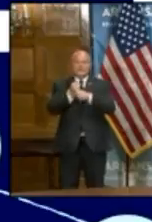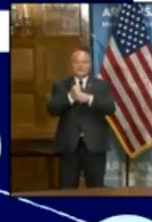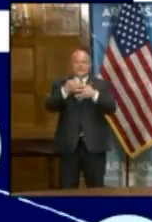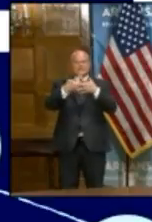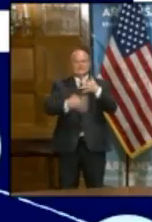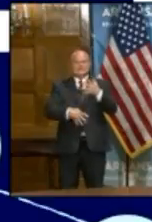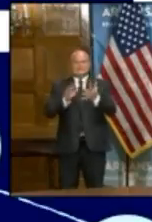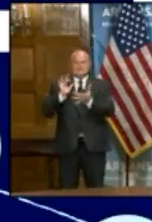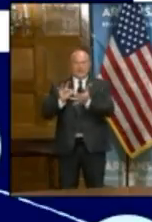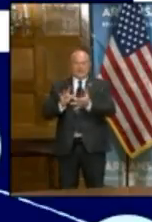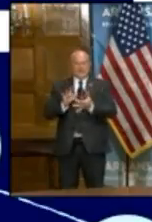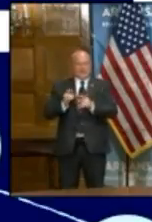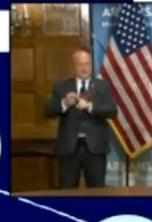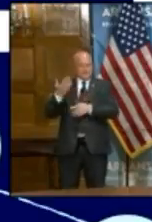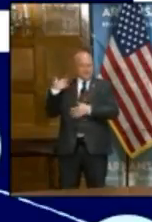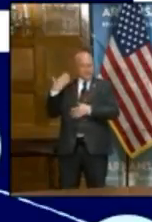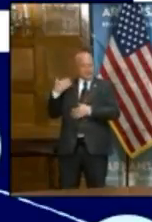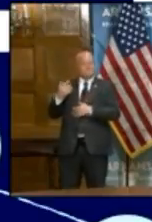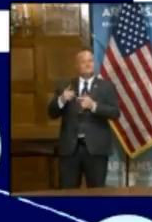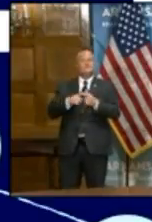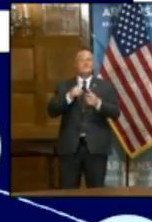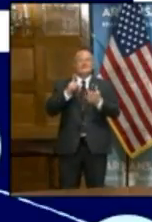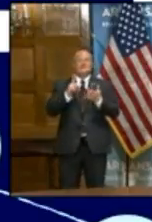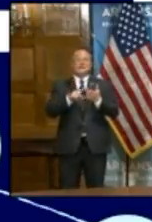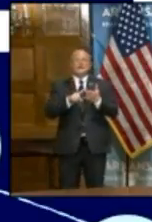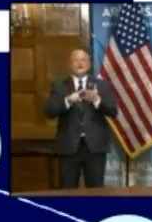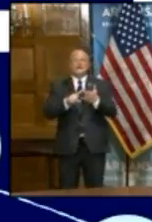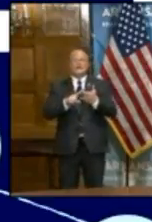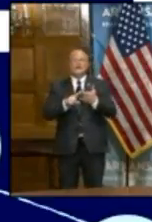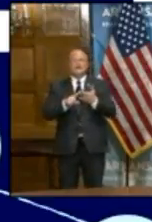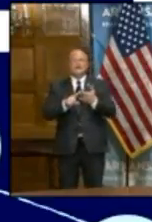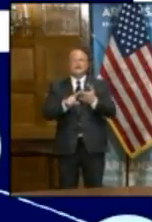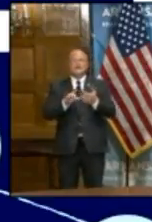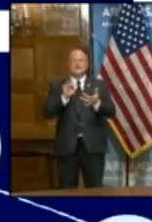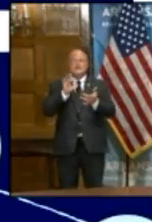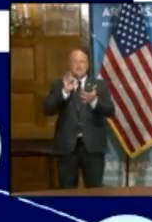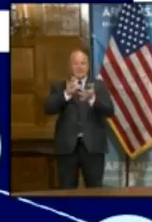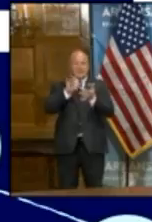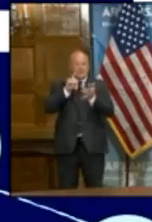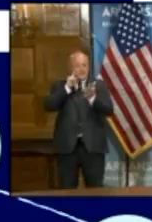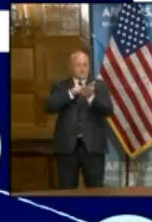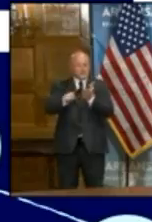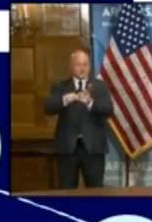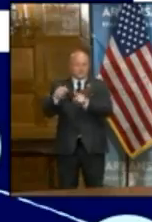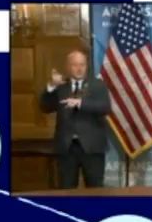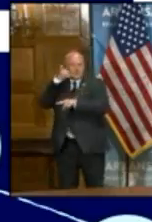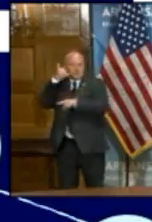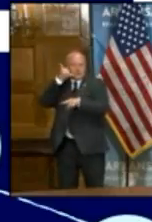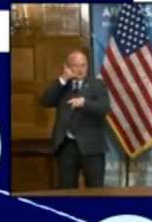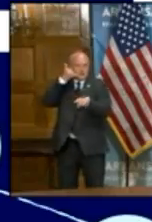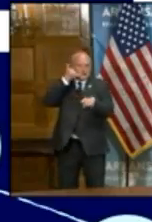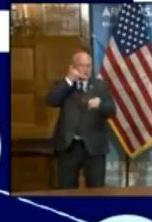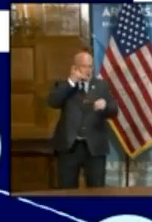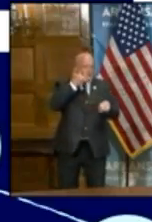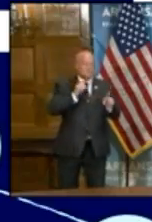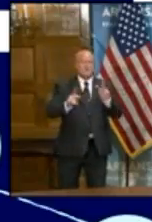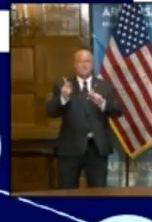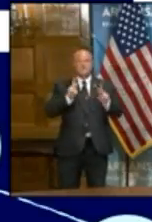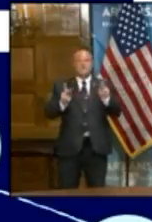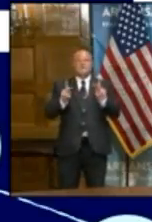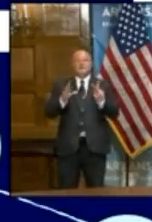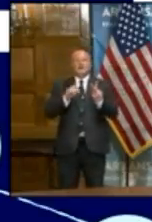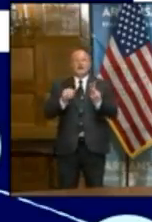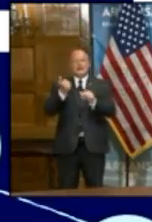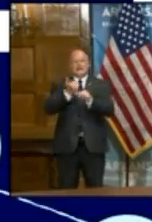a list of contacts, and then the contact tracer calls those contacts,